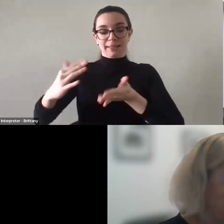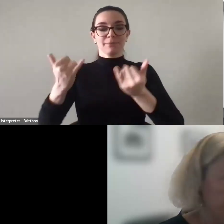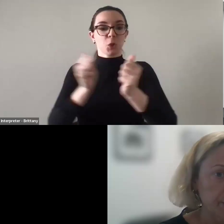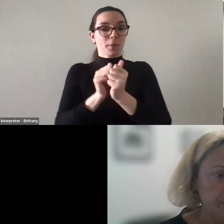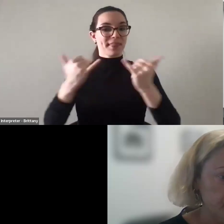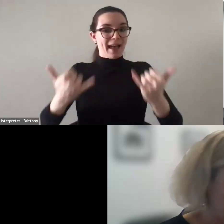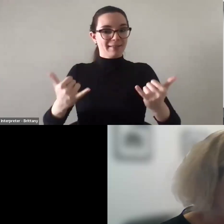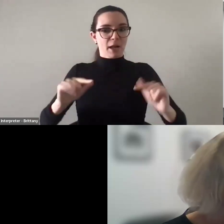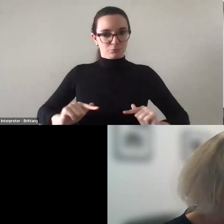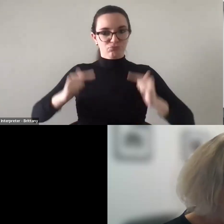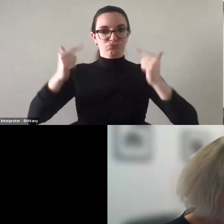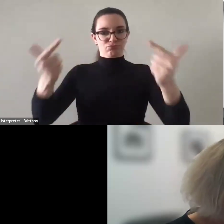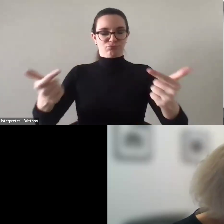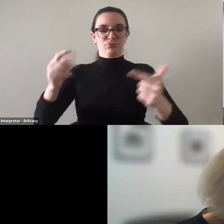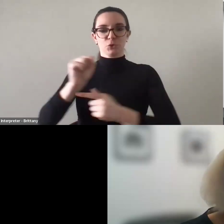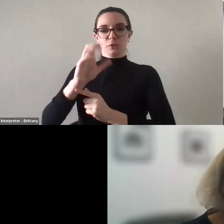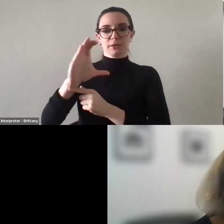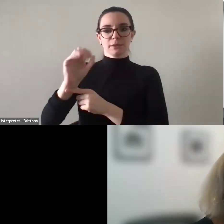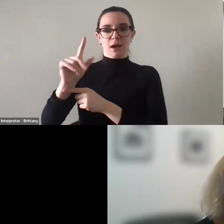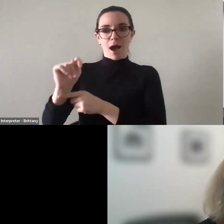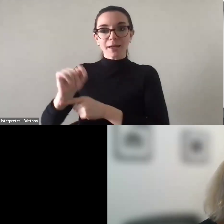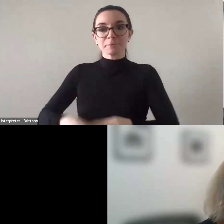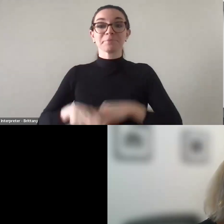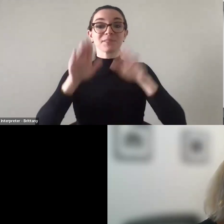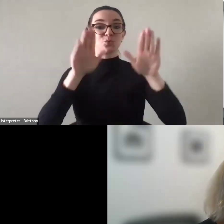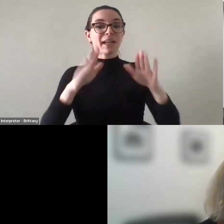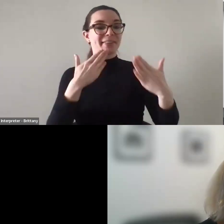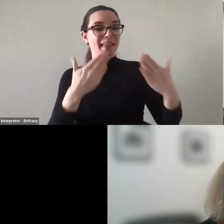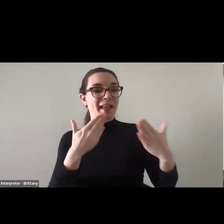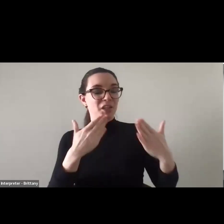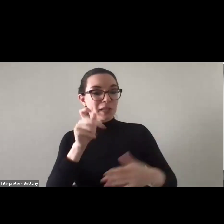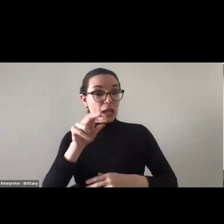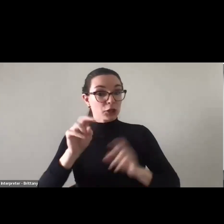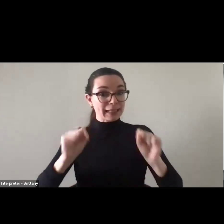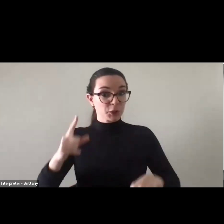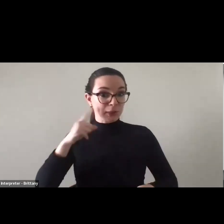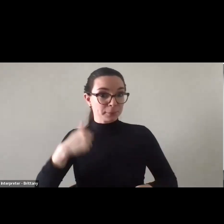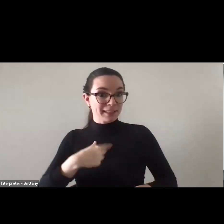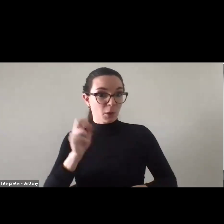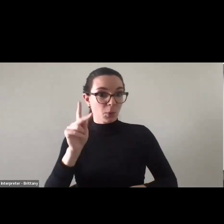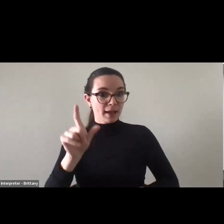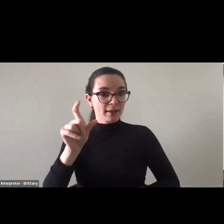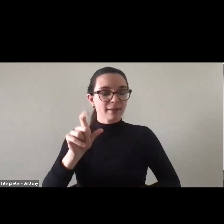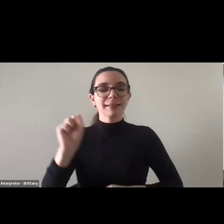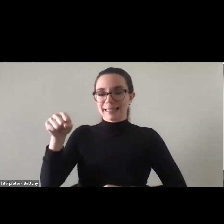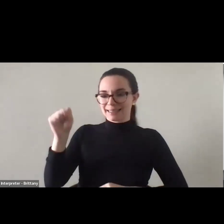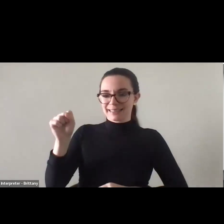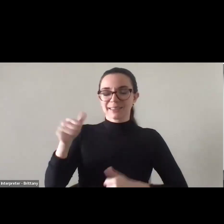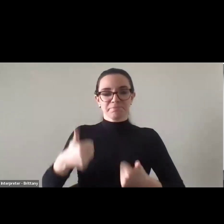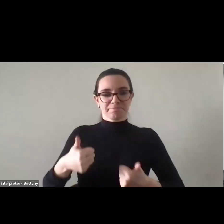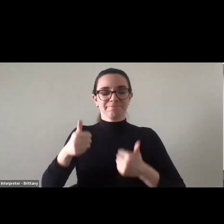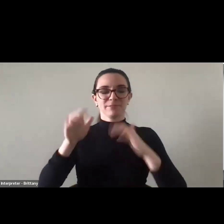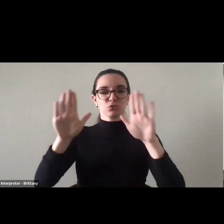turn it over to Scott. Great, thank you, Karen. Can you hear me okay? Yes. Great.